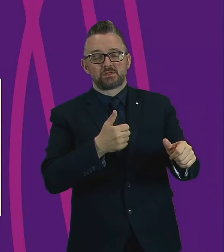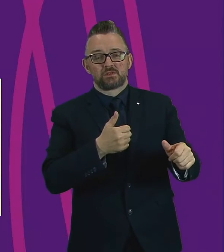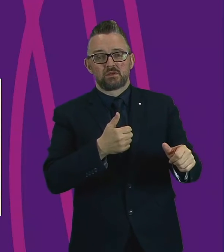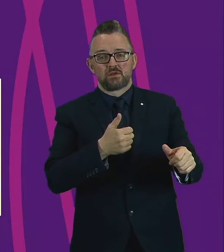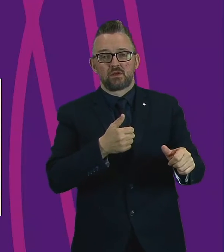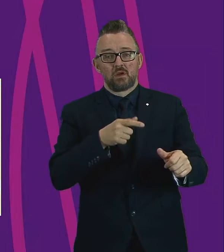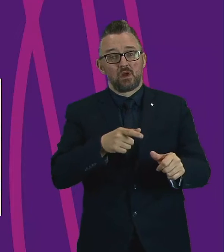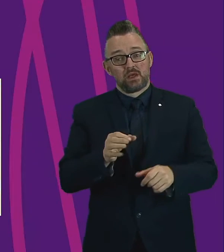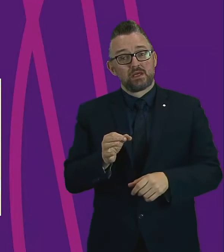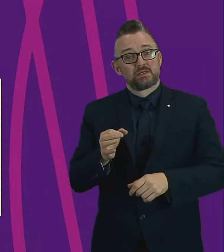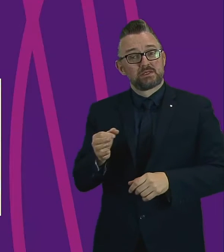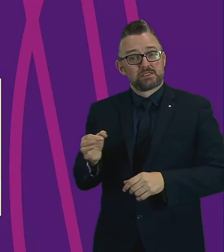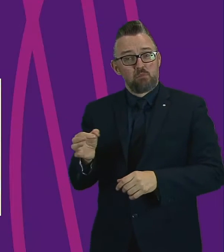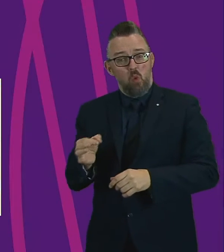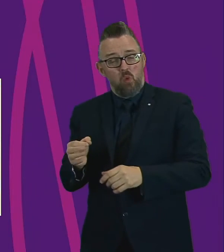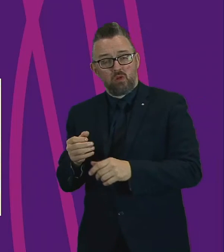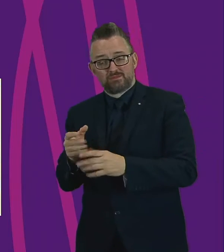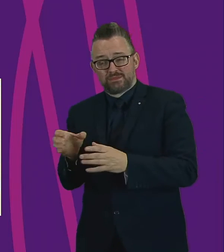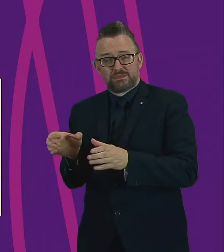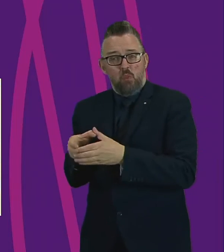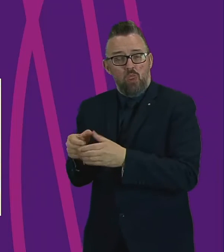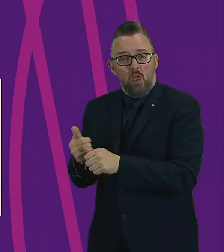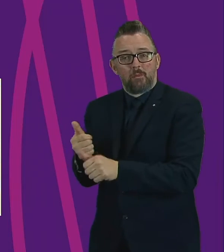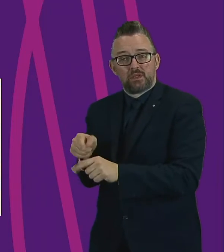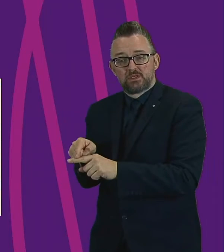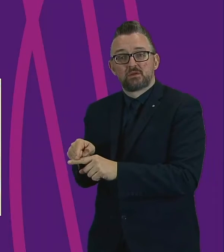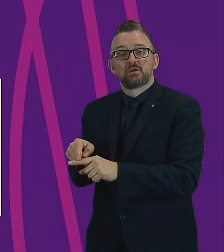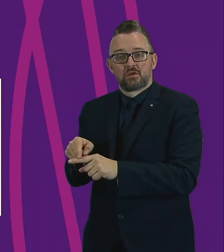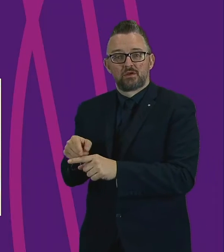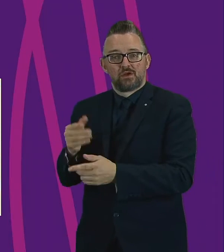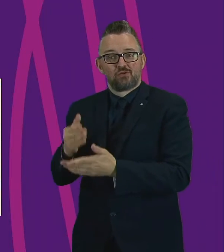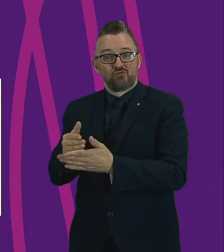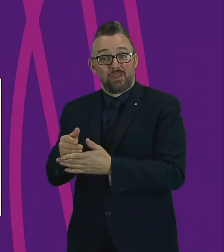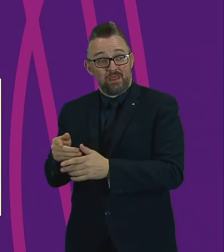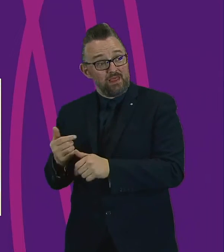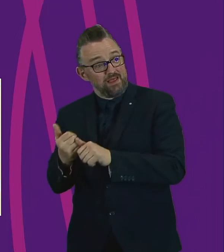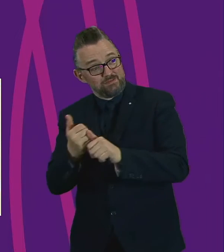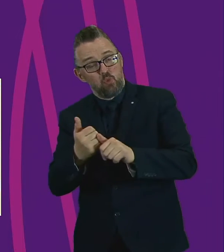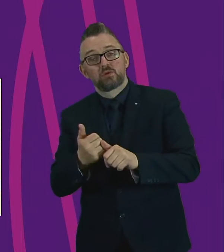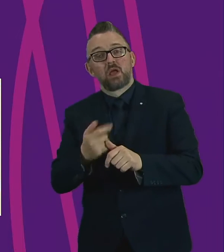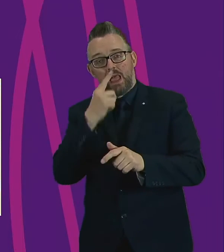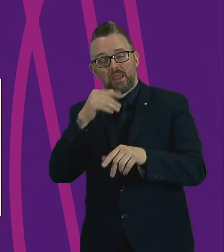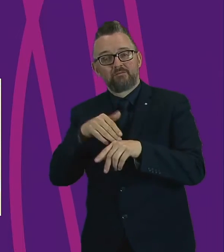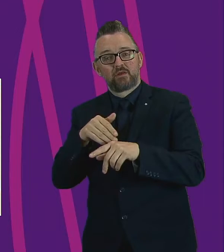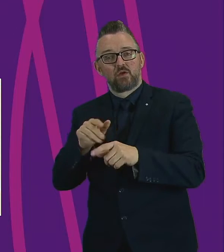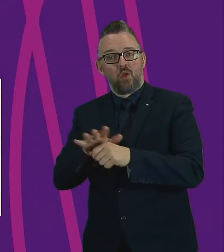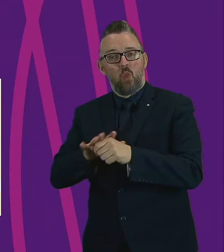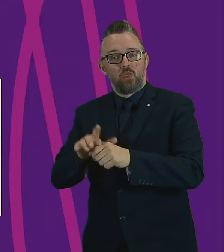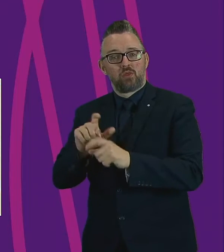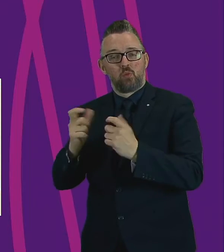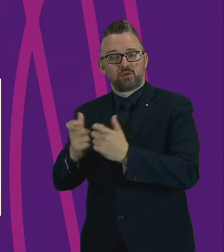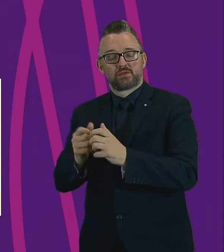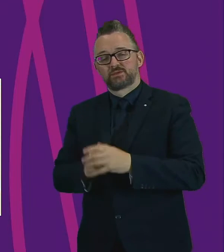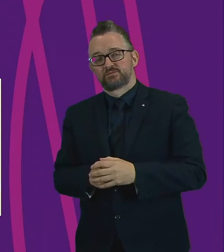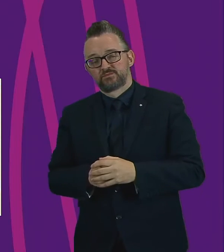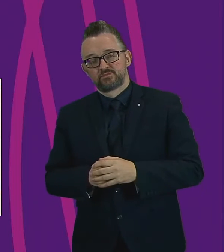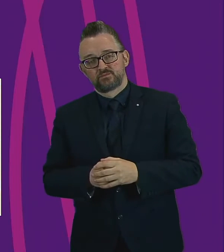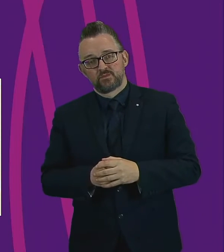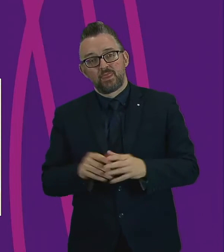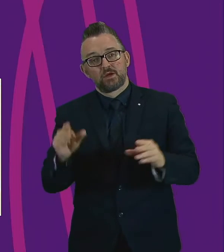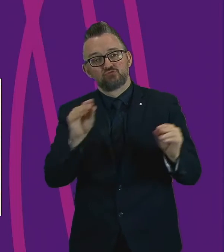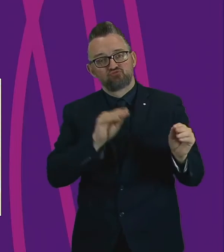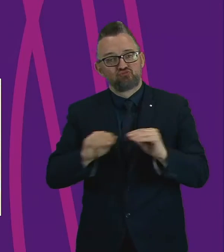spending for small local firms could have a big impact on businesses and local communities. Training and upskilling are